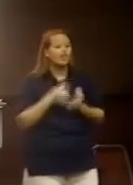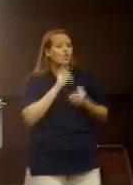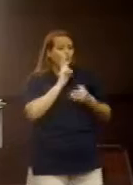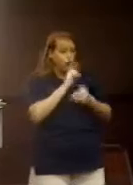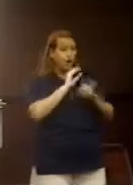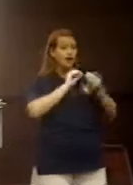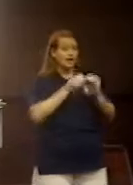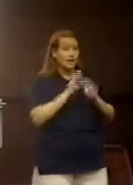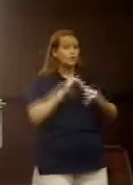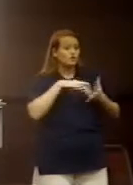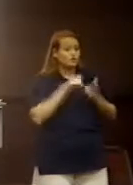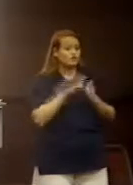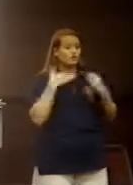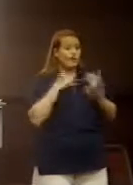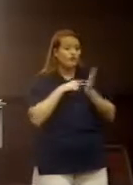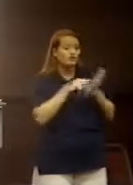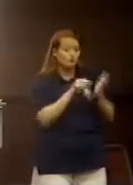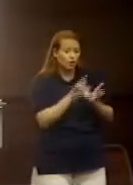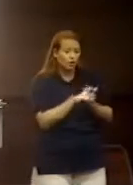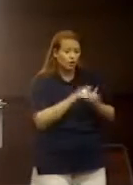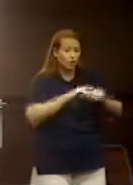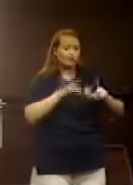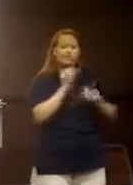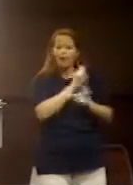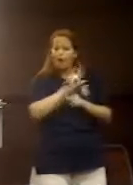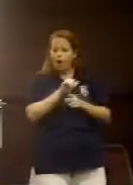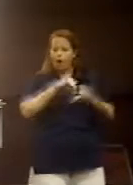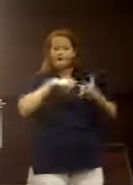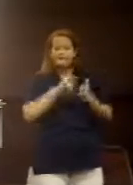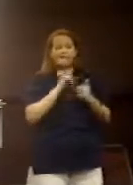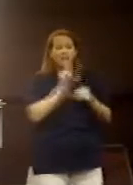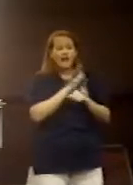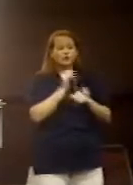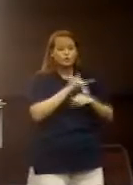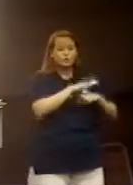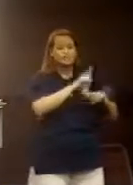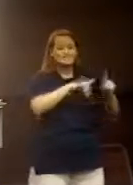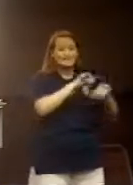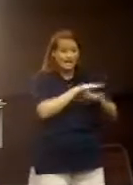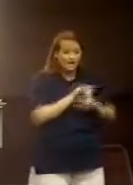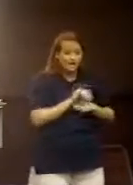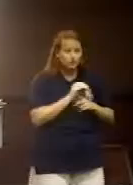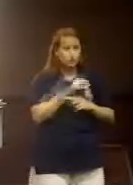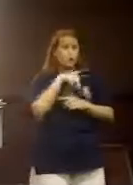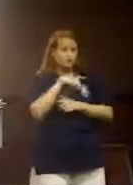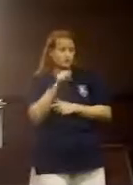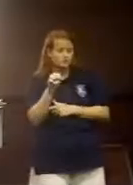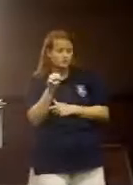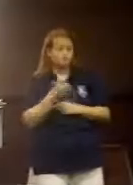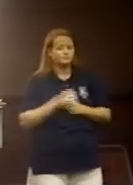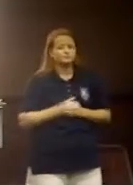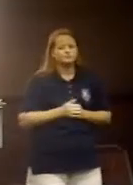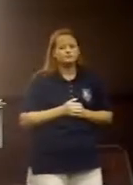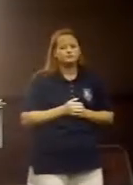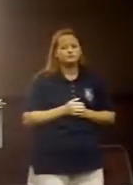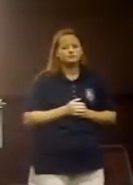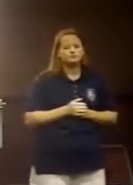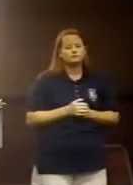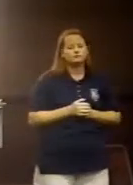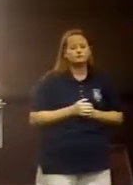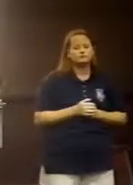of studies that have shown that, but they're all studies that have used signed English or Pidgin signed English.